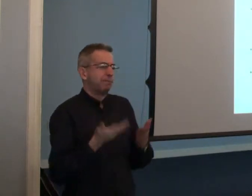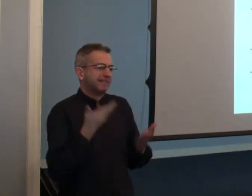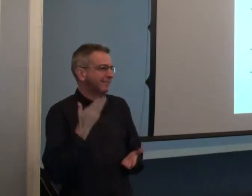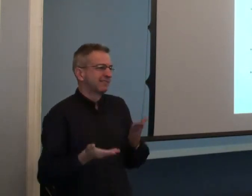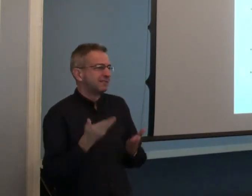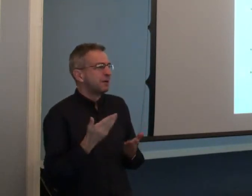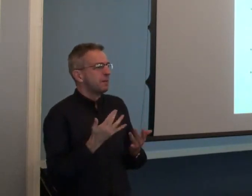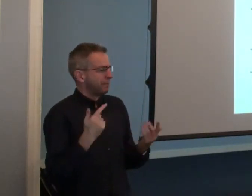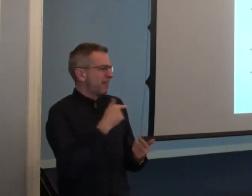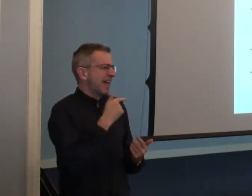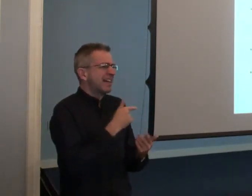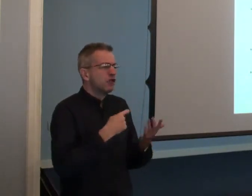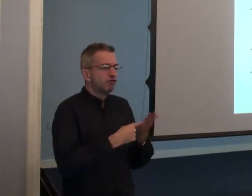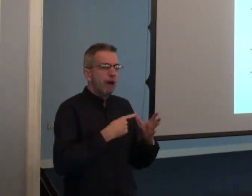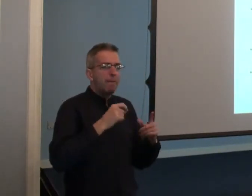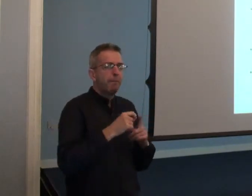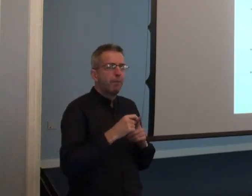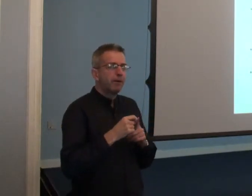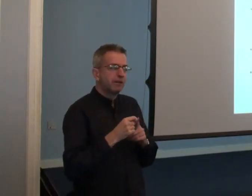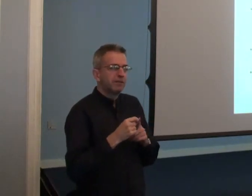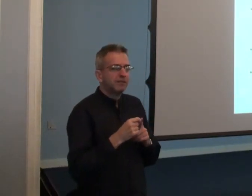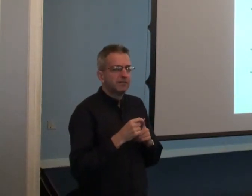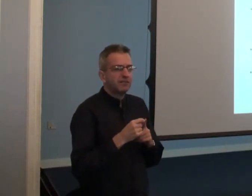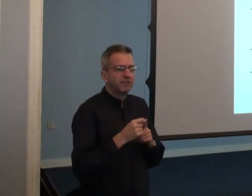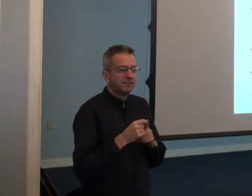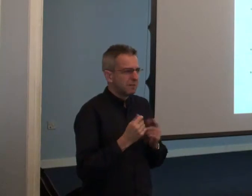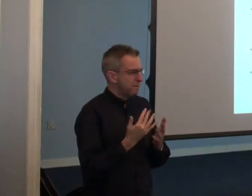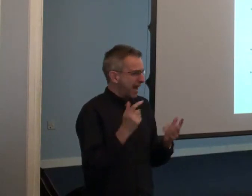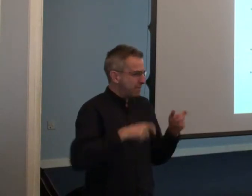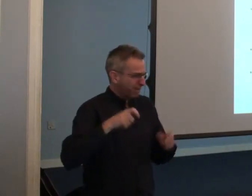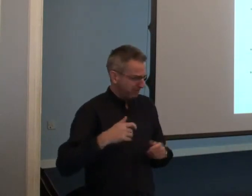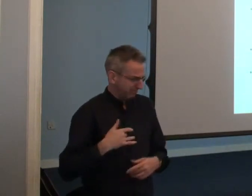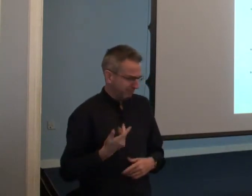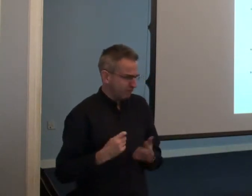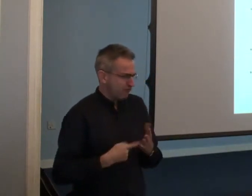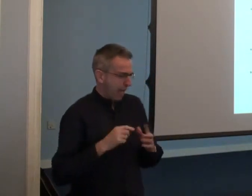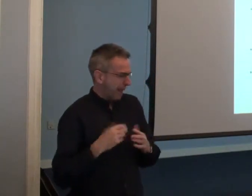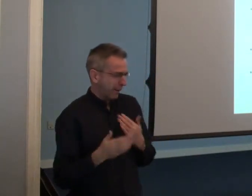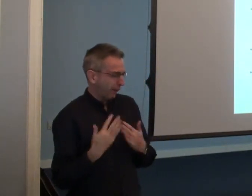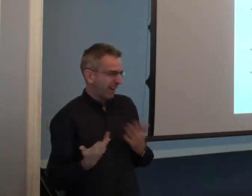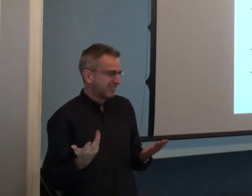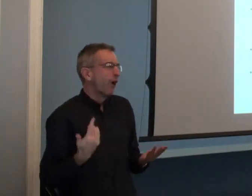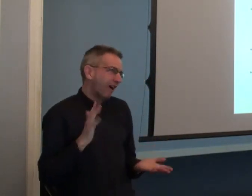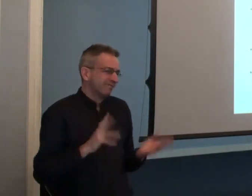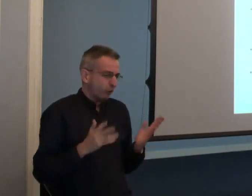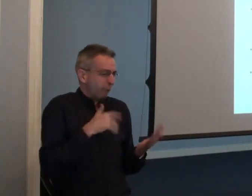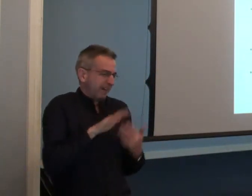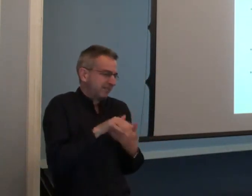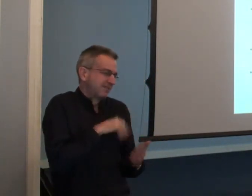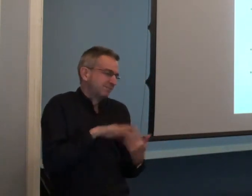Mark, again, was mixed, like the comedy. But I think that was due to the fact that he's a rapper and a lot of people weren't into rap even in hearing